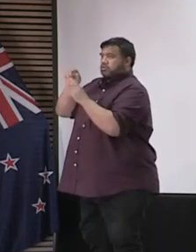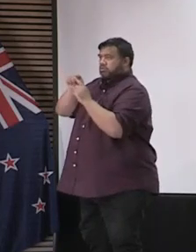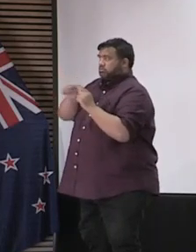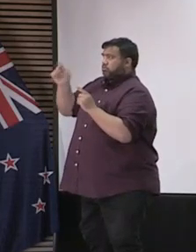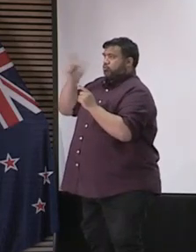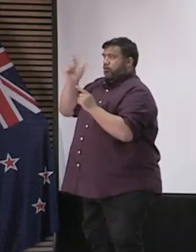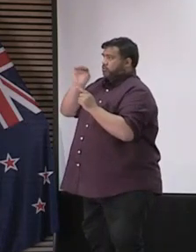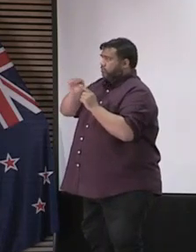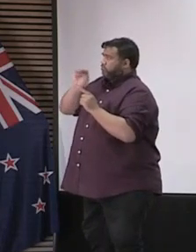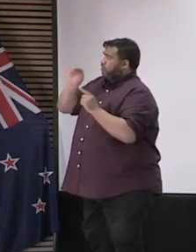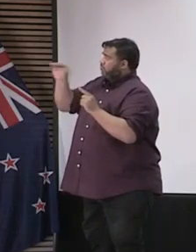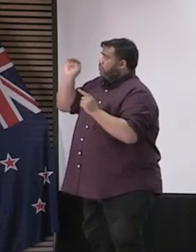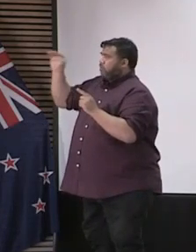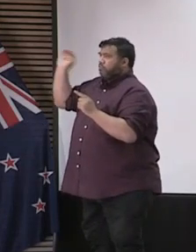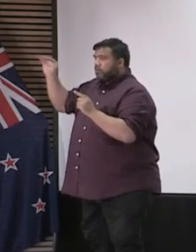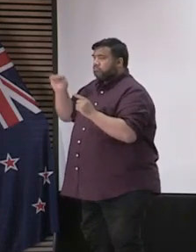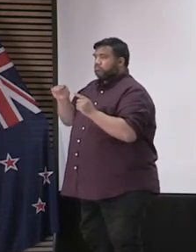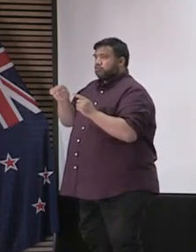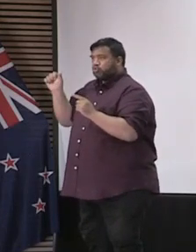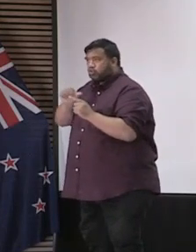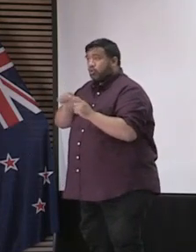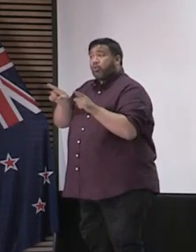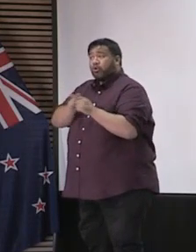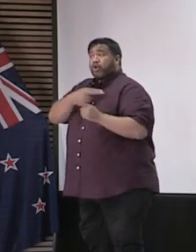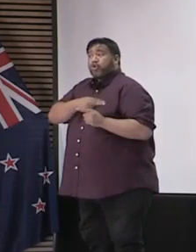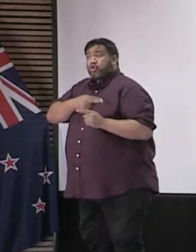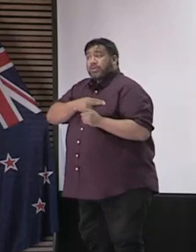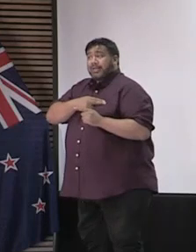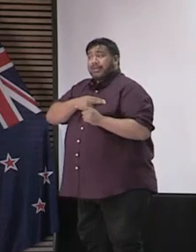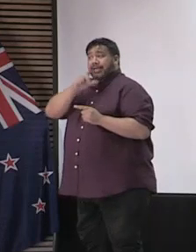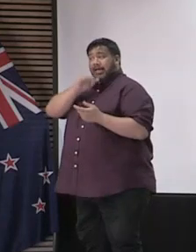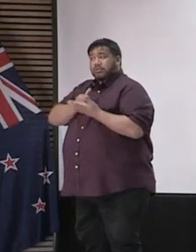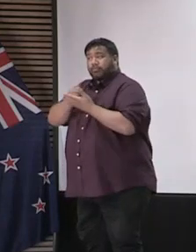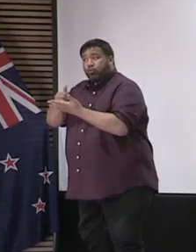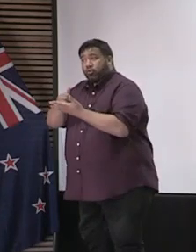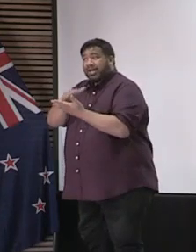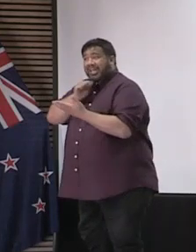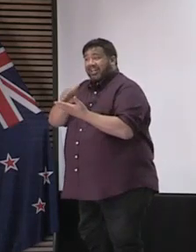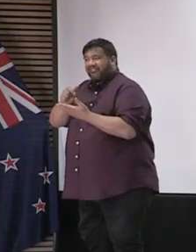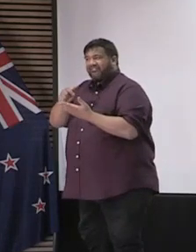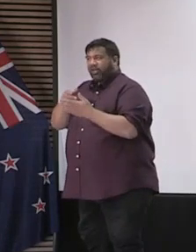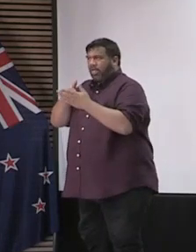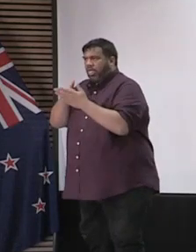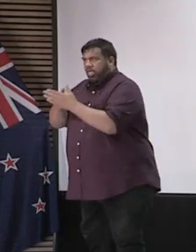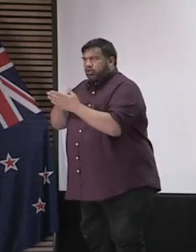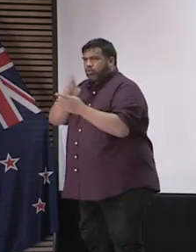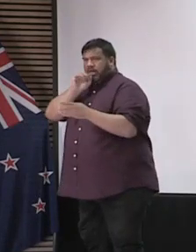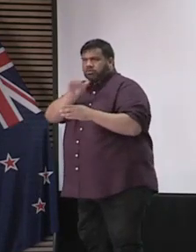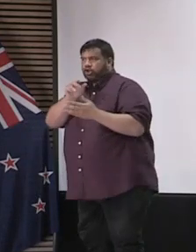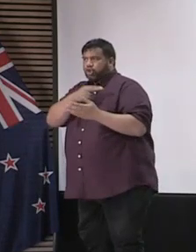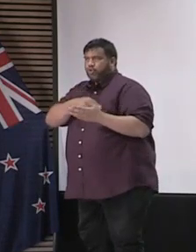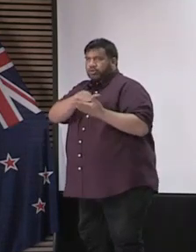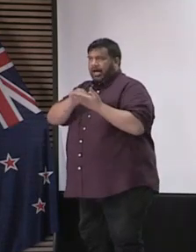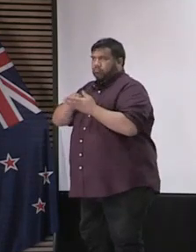that. The unions have ability to support that escalation process, and I know for a fact that any